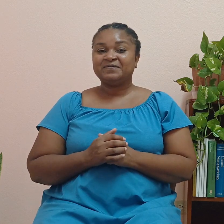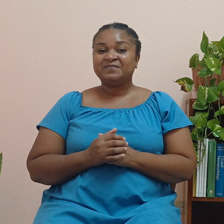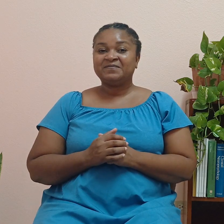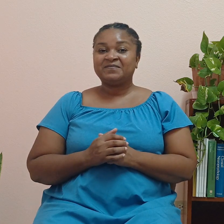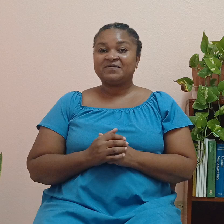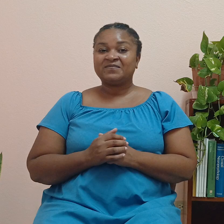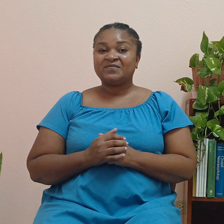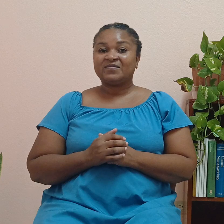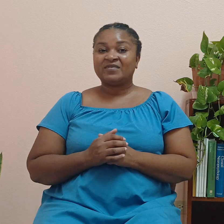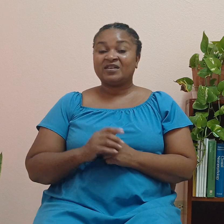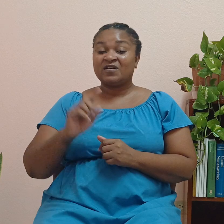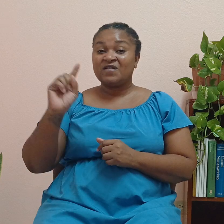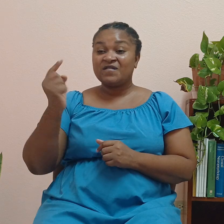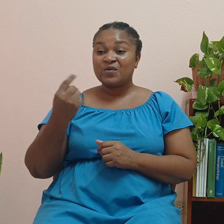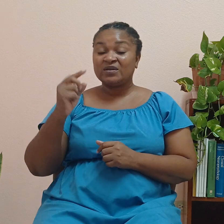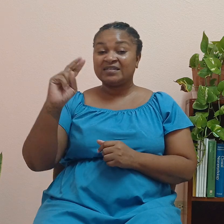1st and 2nd Chronicles,